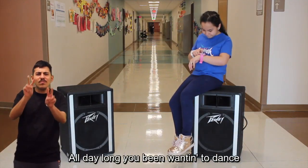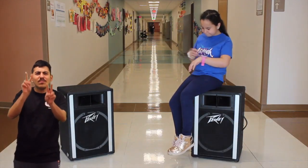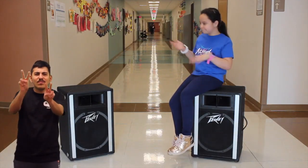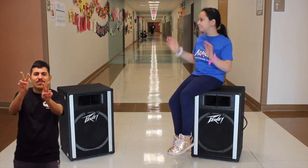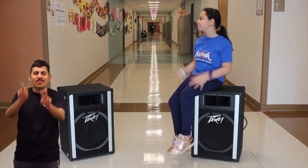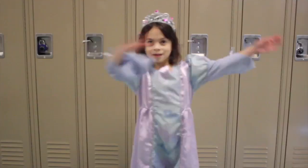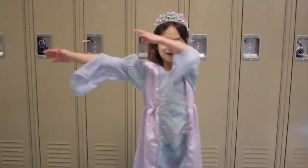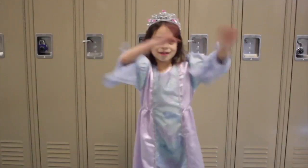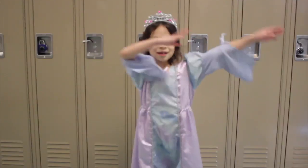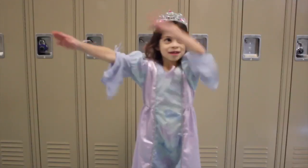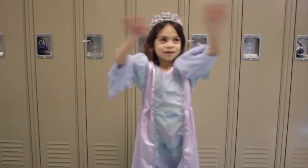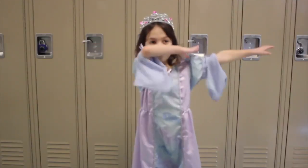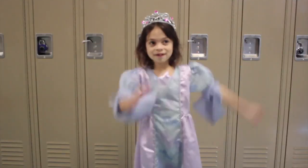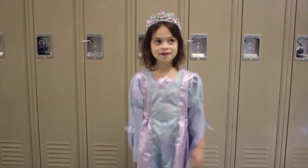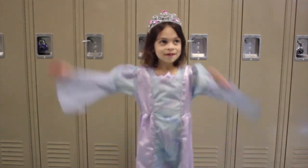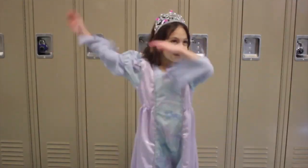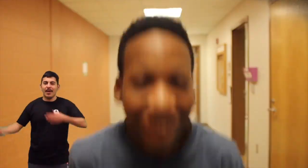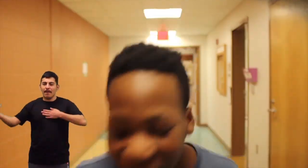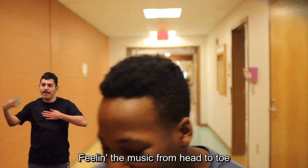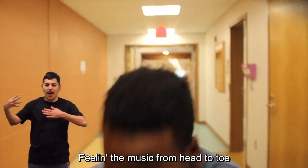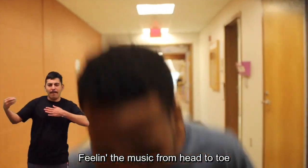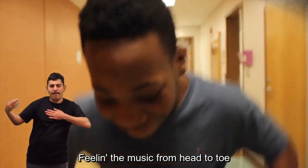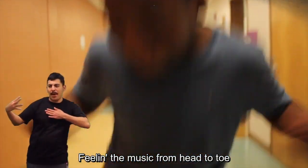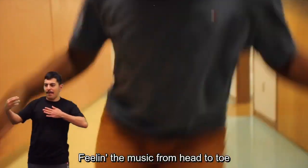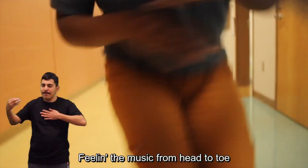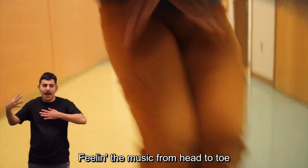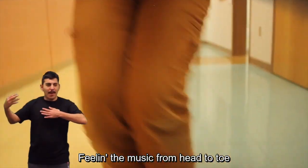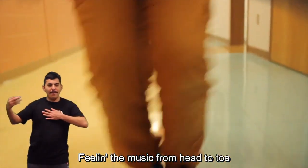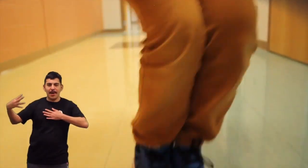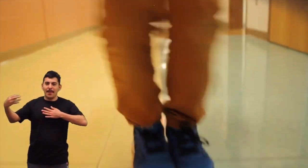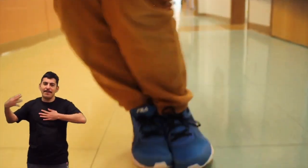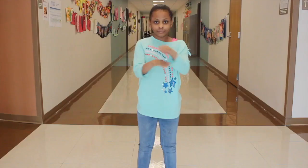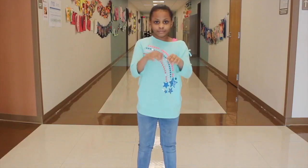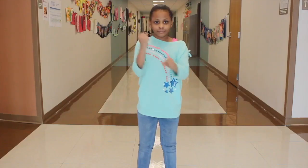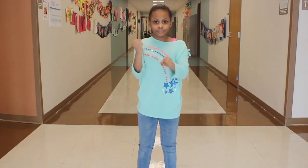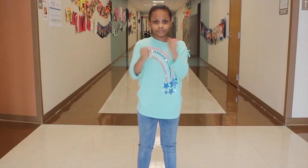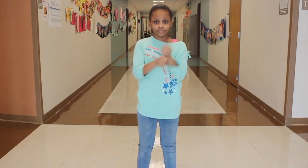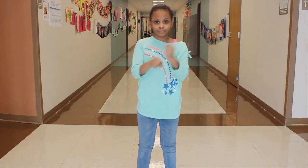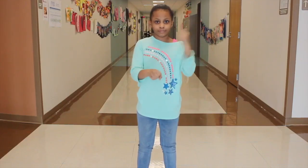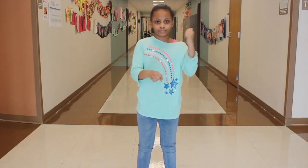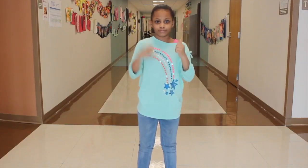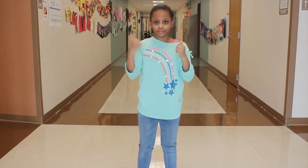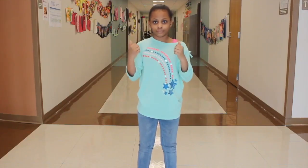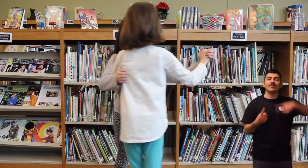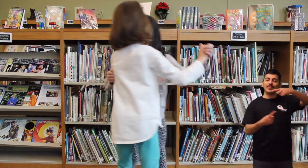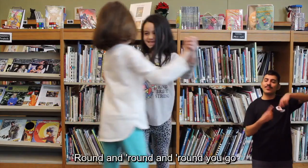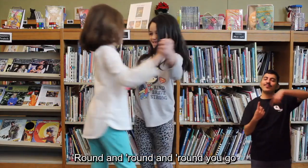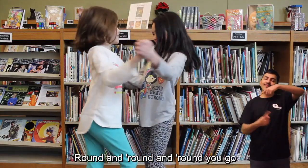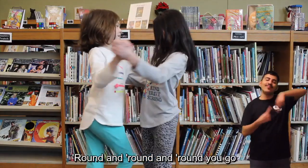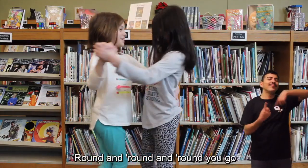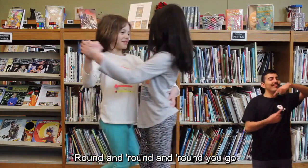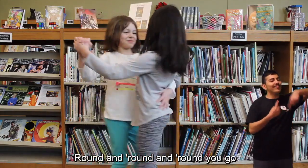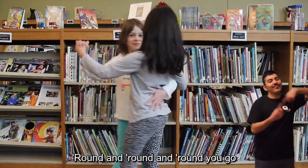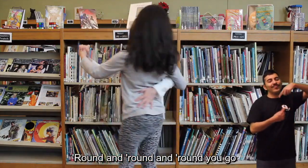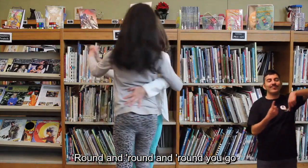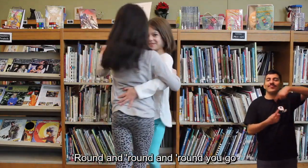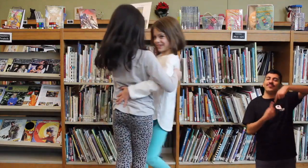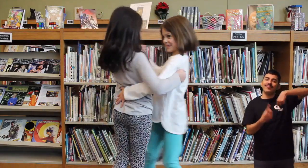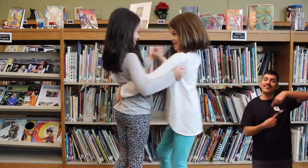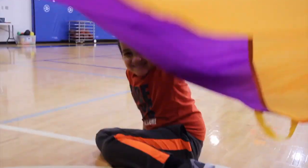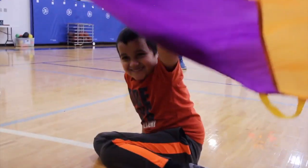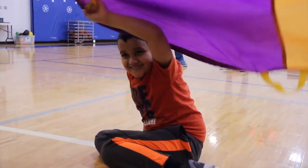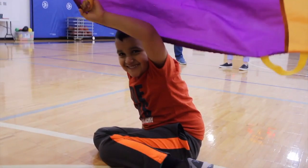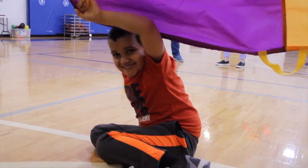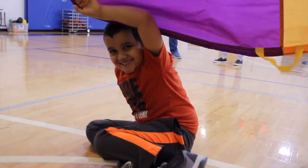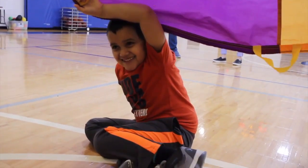been wanting to dance, feeling the music from head to toe, round and round and round you